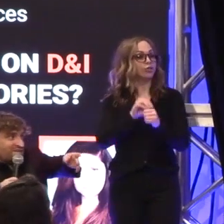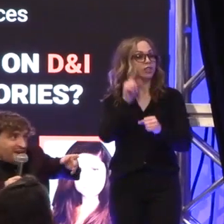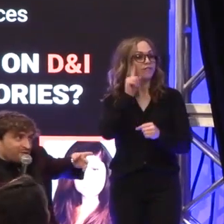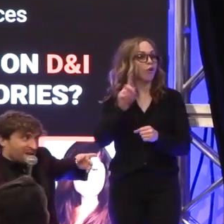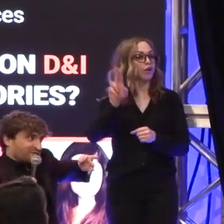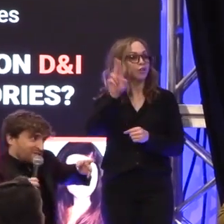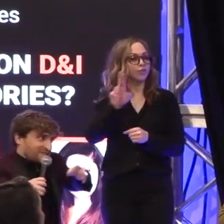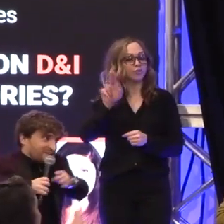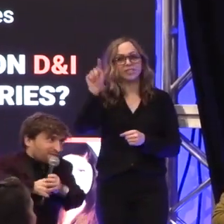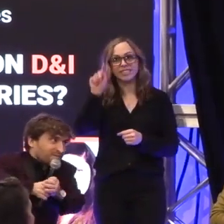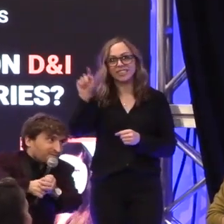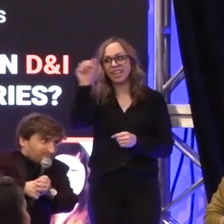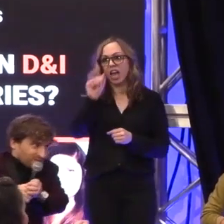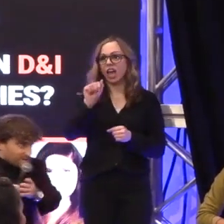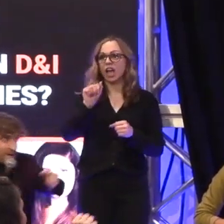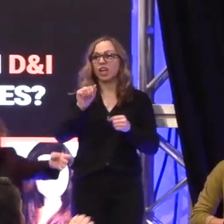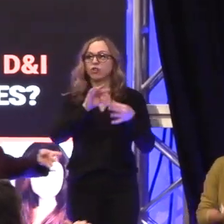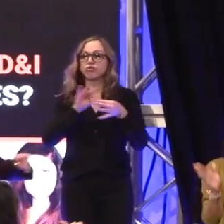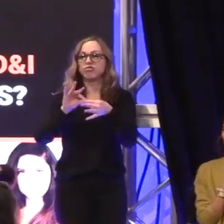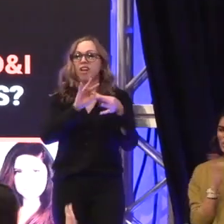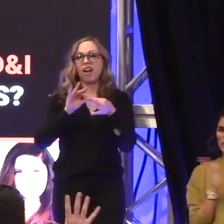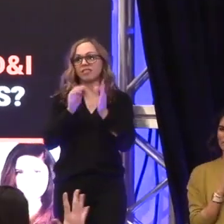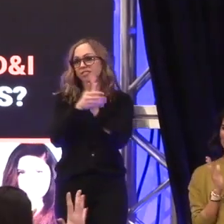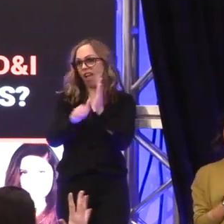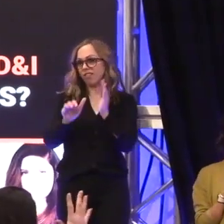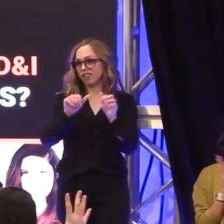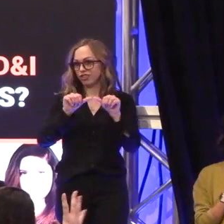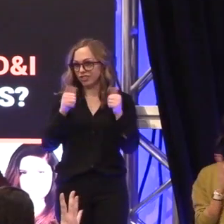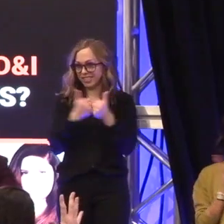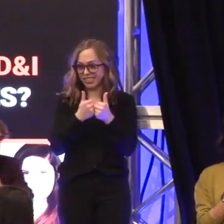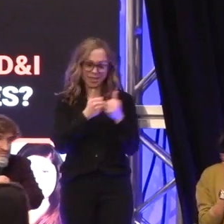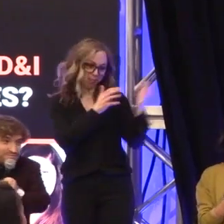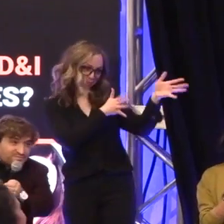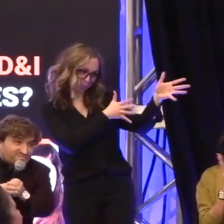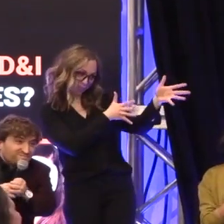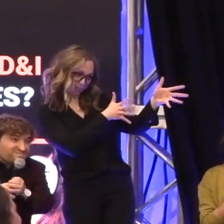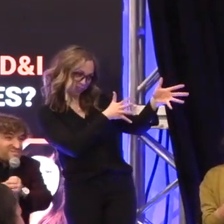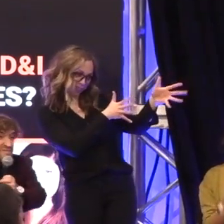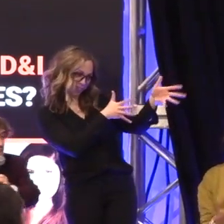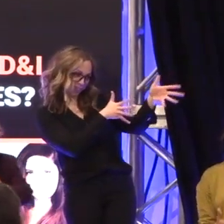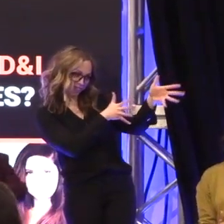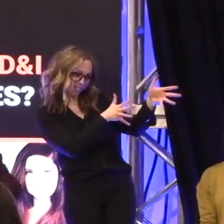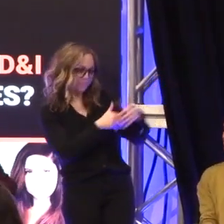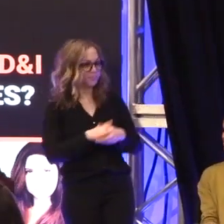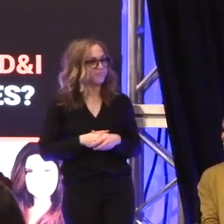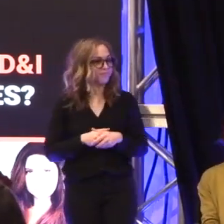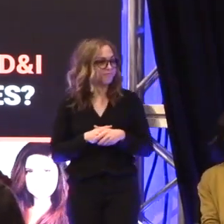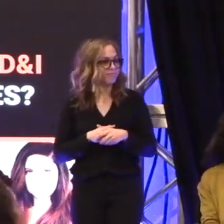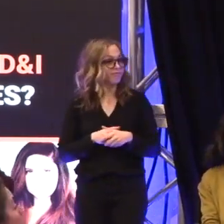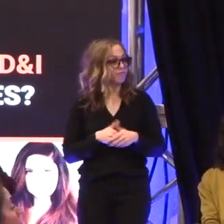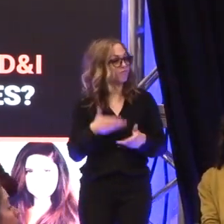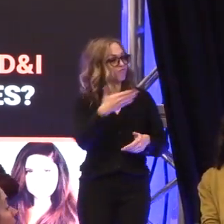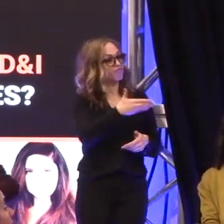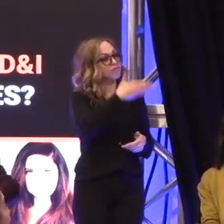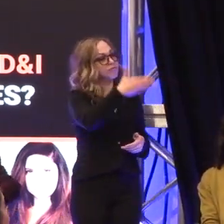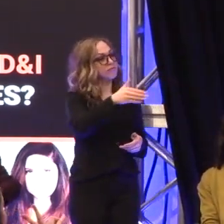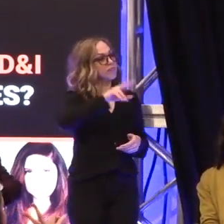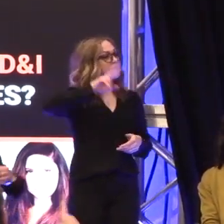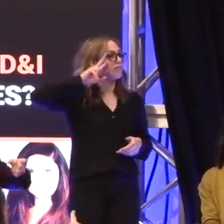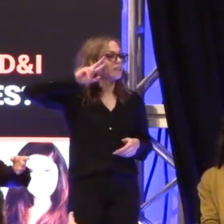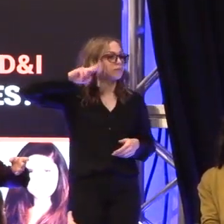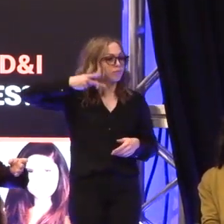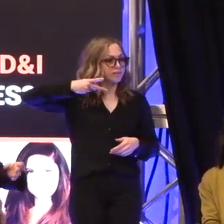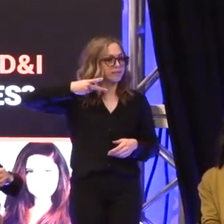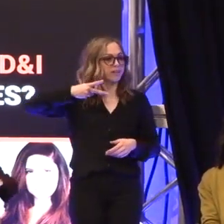the United Talent Agency. So give a round of applause. We got the Vice President